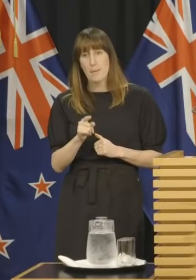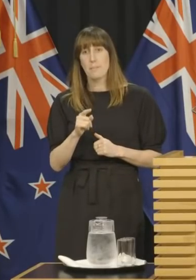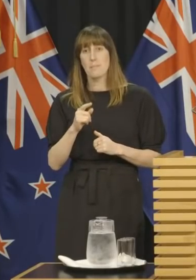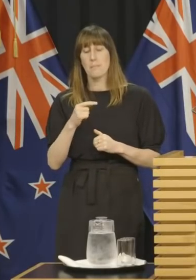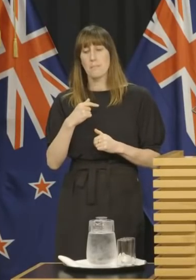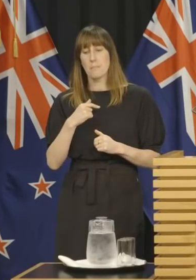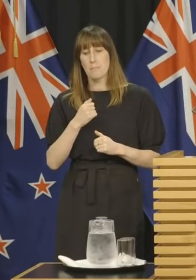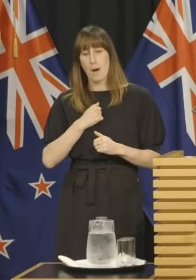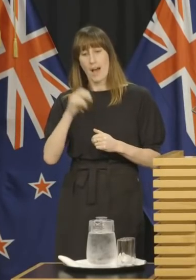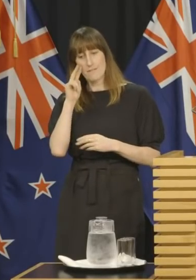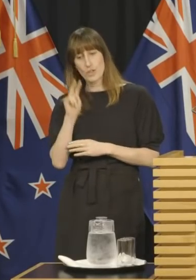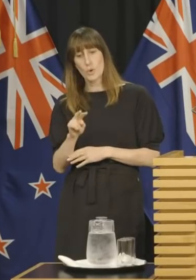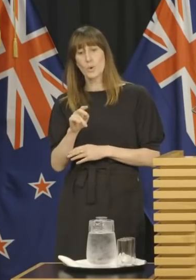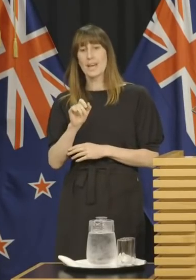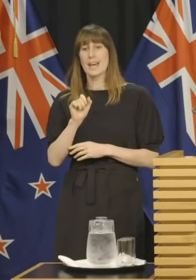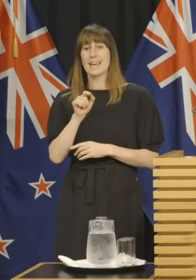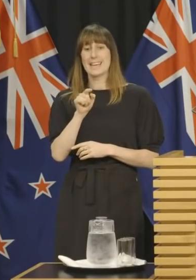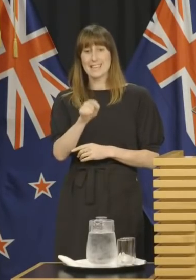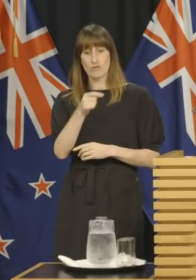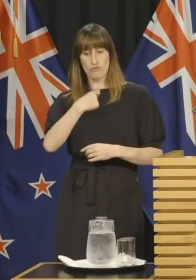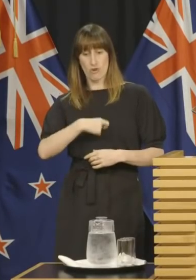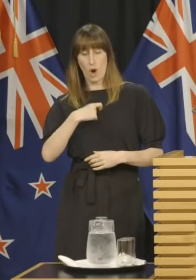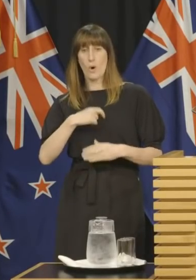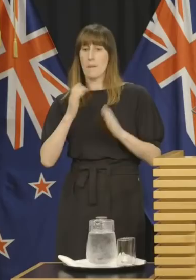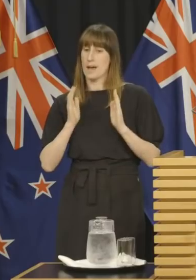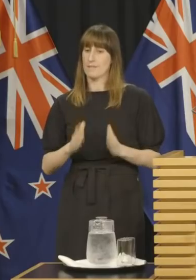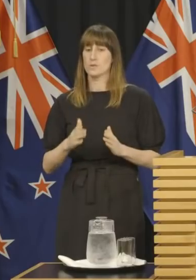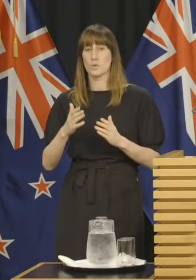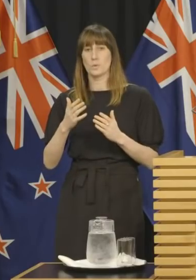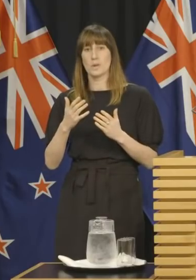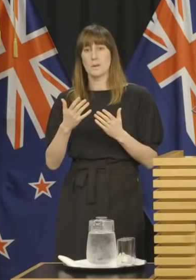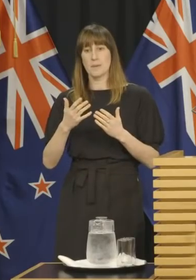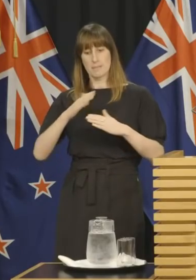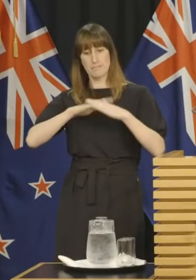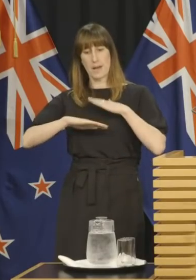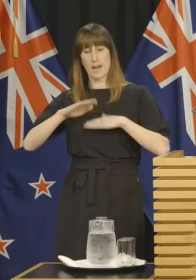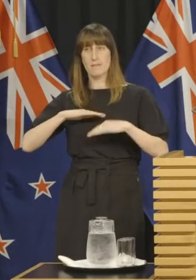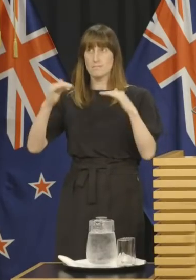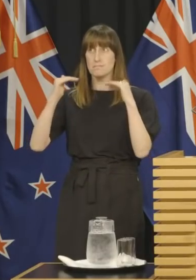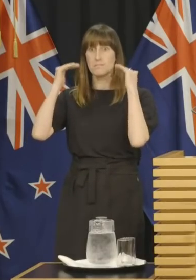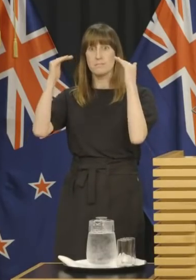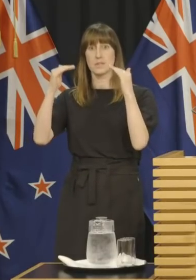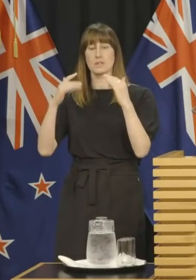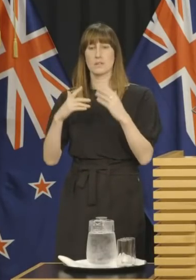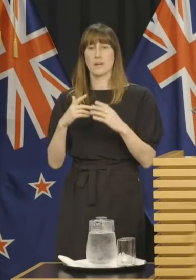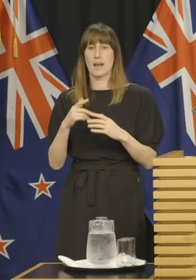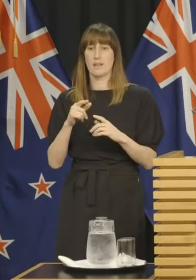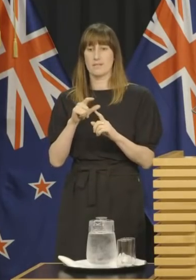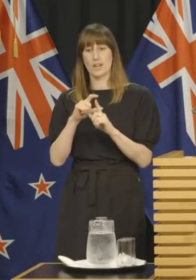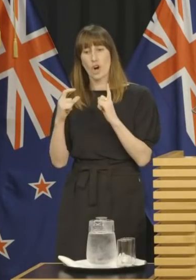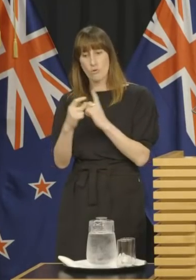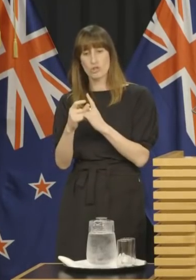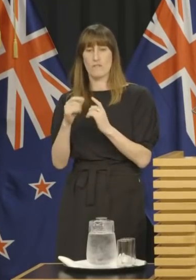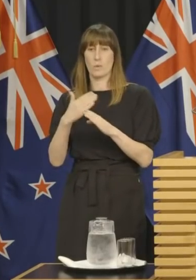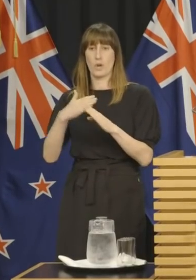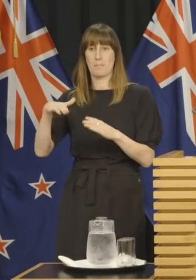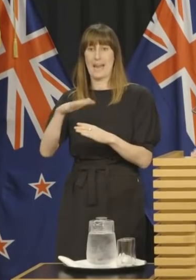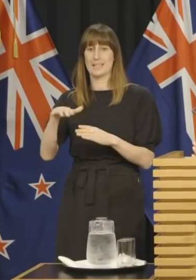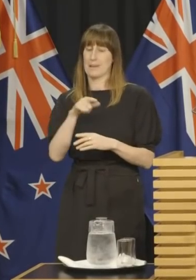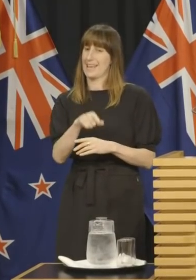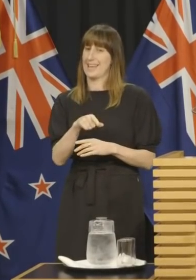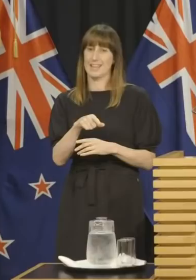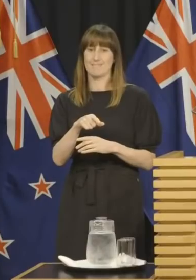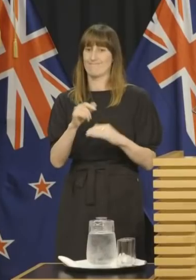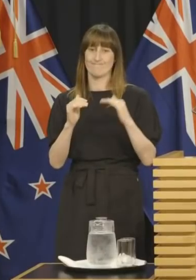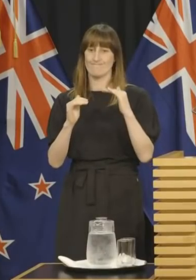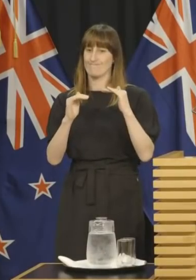culture. He's not done that in this case. He fully accepts that. So did you ask if if this was a one-off, or if he'd ever had another relationship